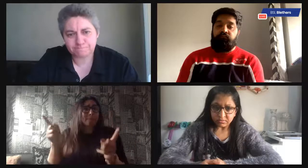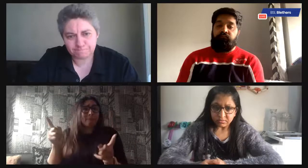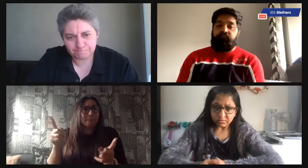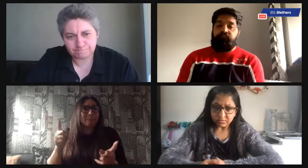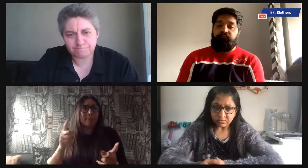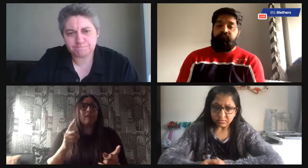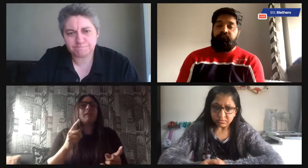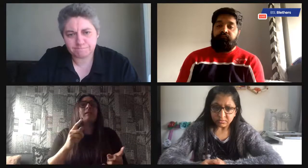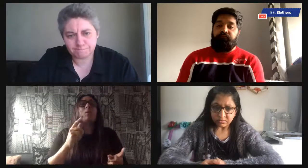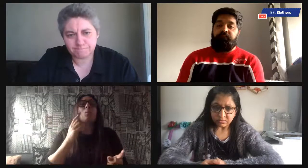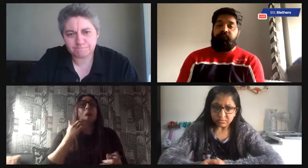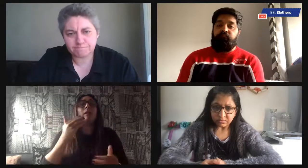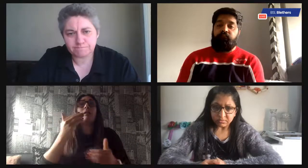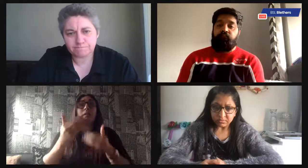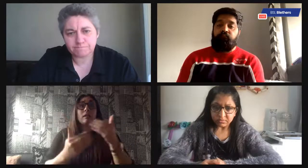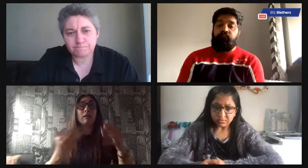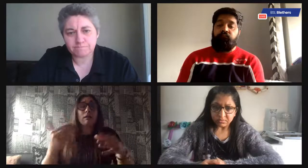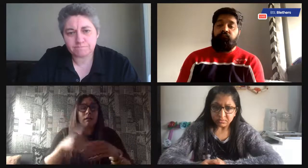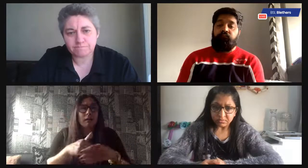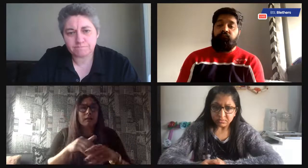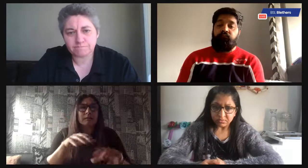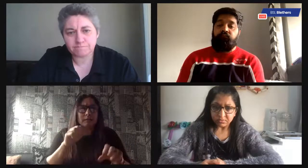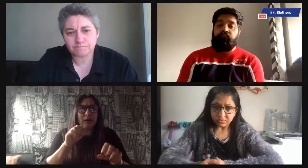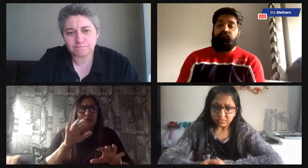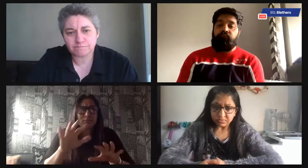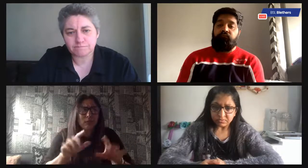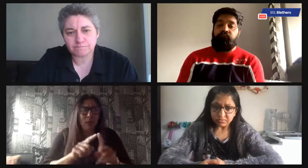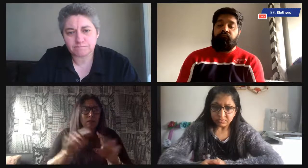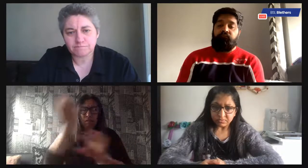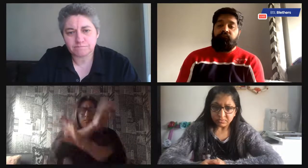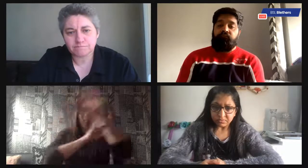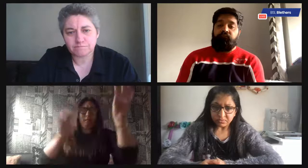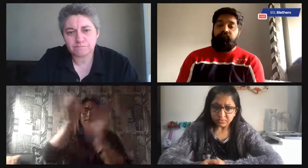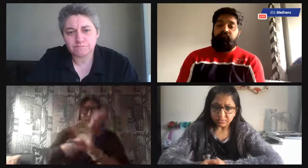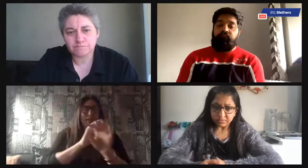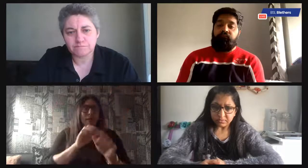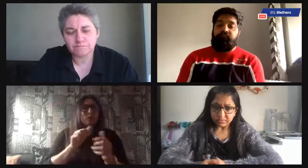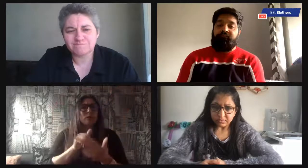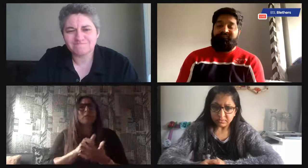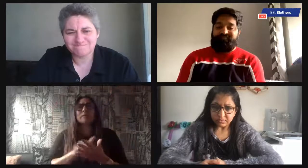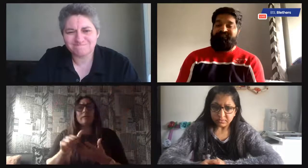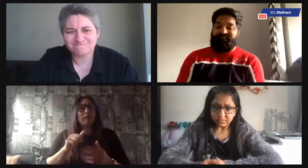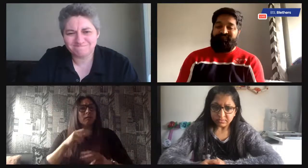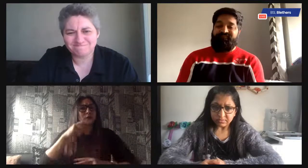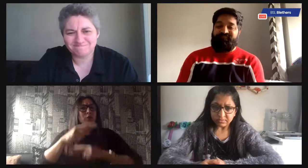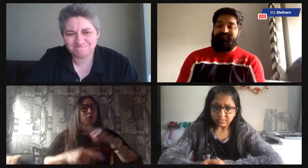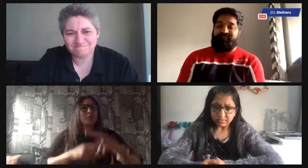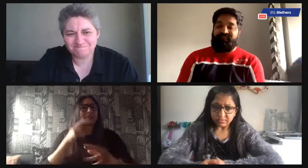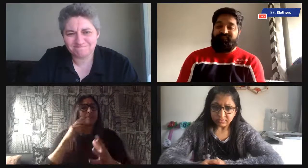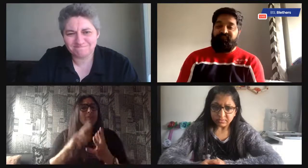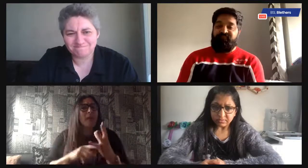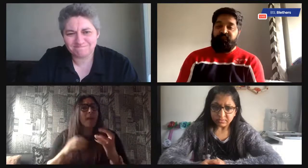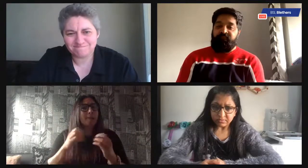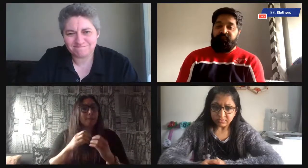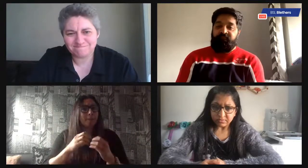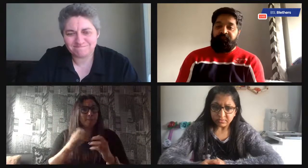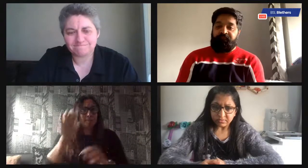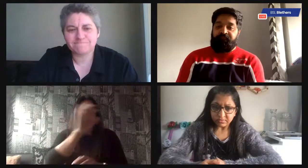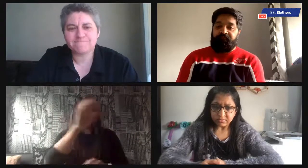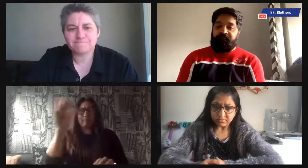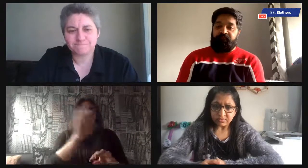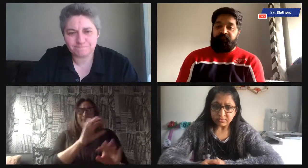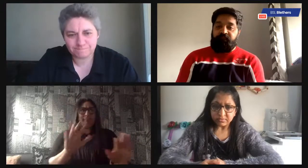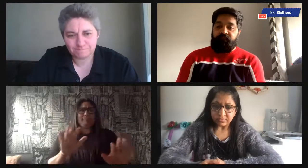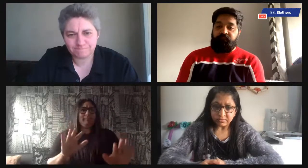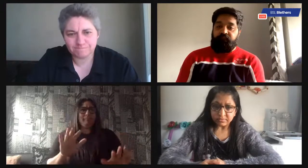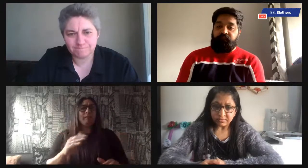to remember a lot of people, this will be their first time trying this sort of tech. And sometimes, the cameras move